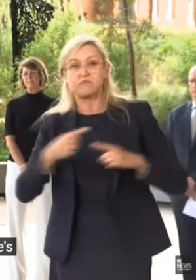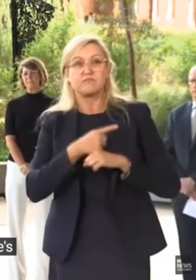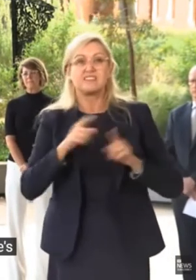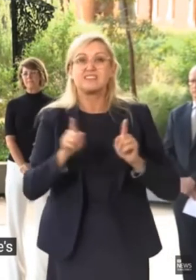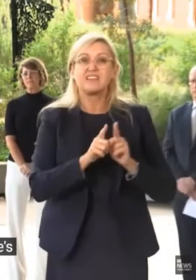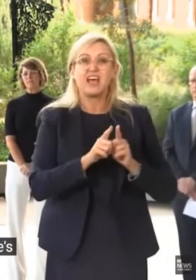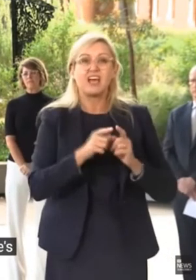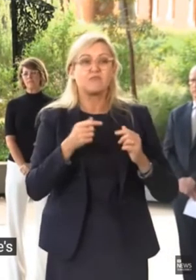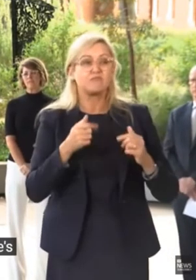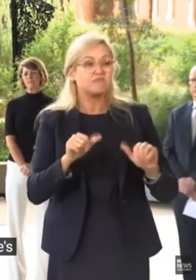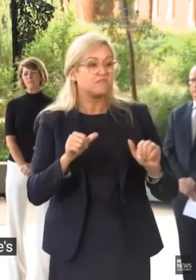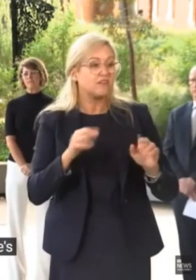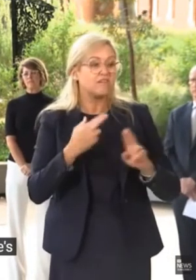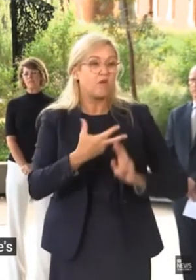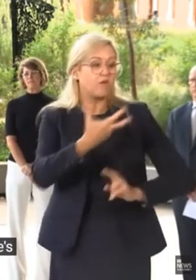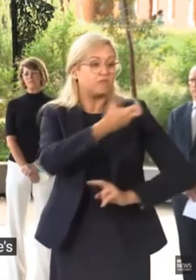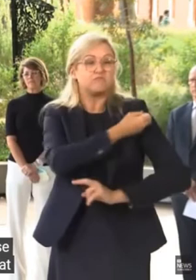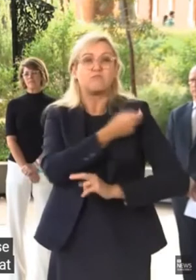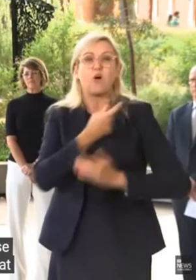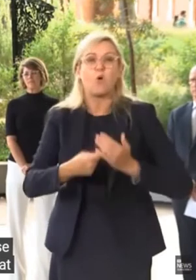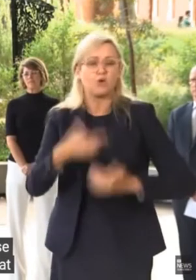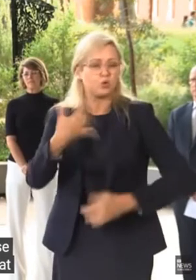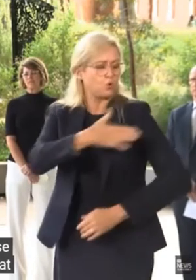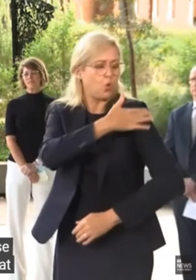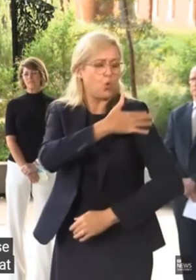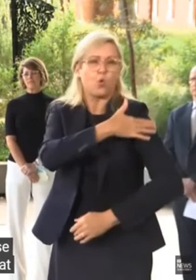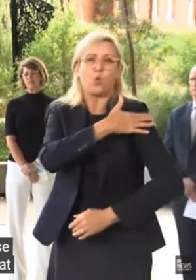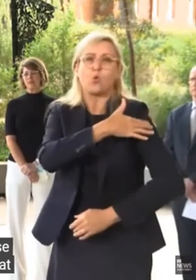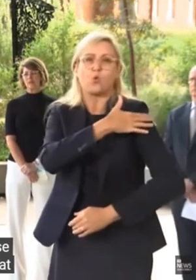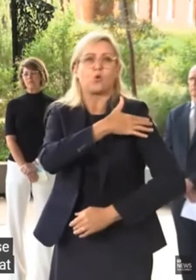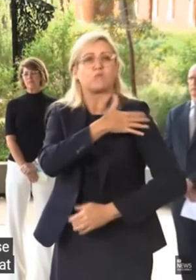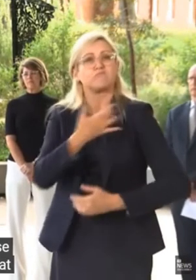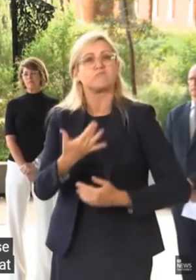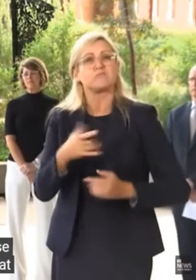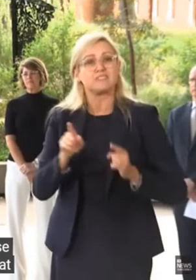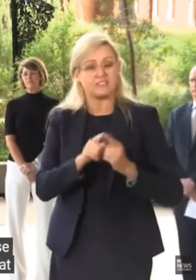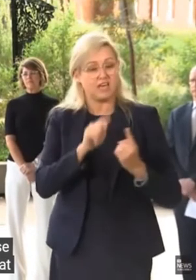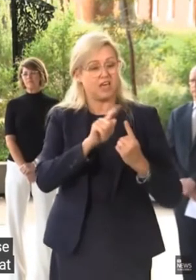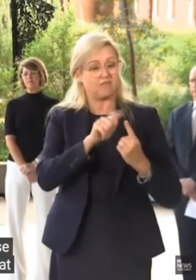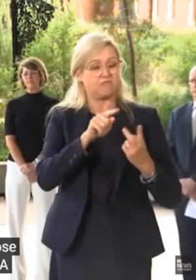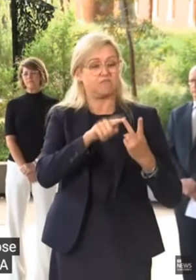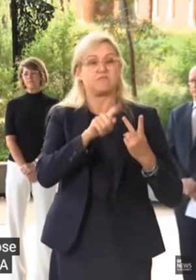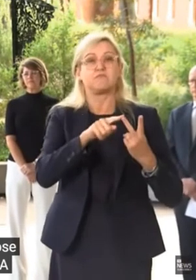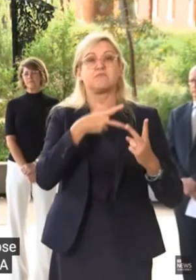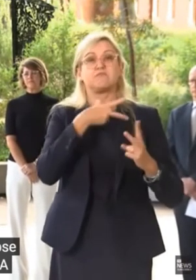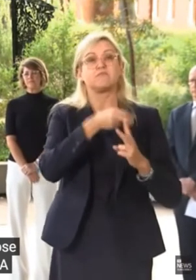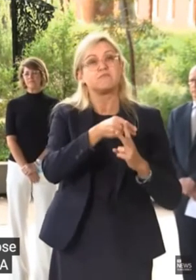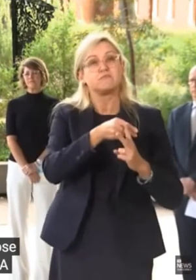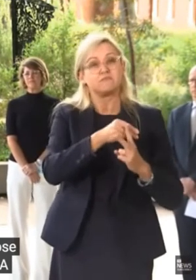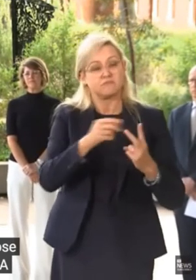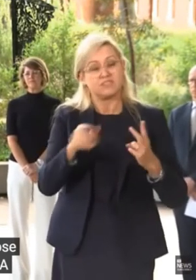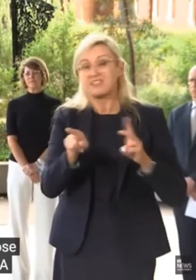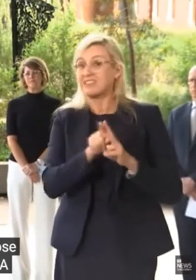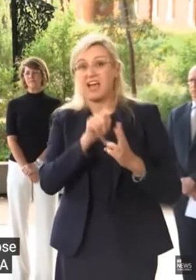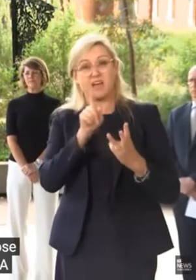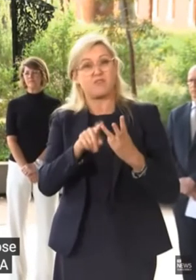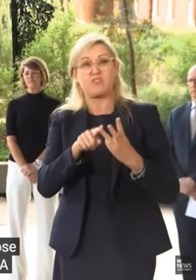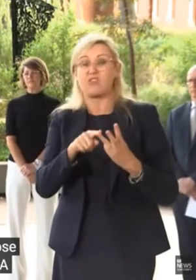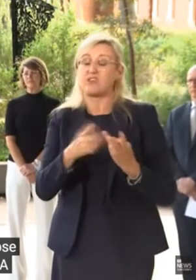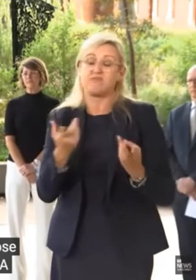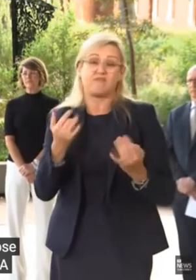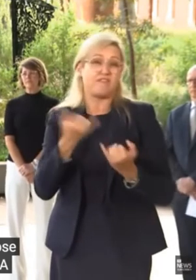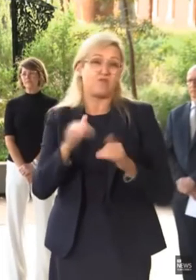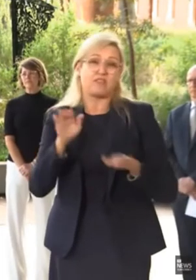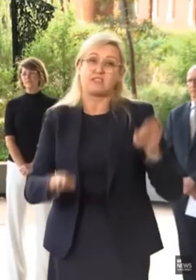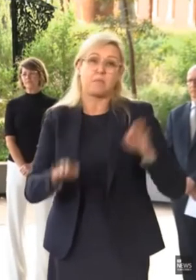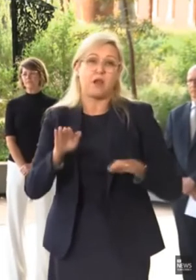local reactions, that bit of that sore arm, with the booster dose as with dose 2 of the mRNA vaccines.